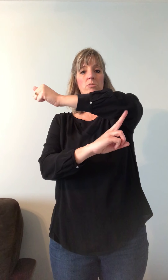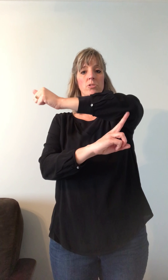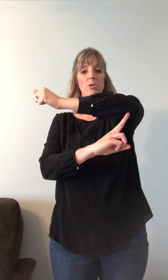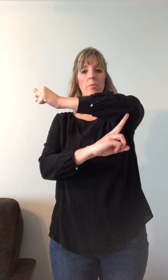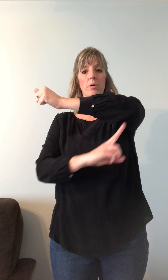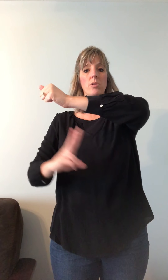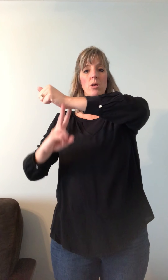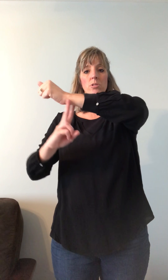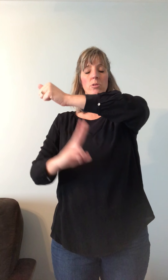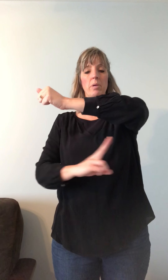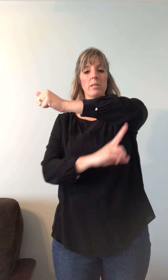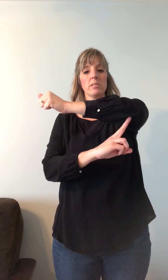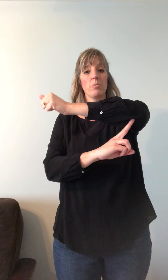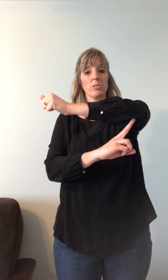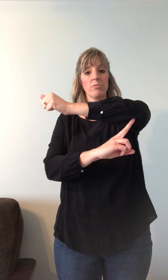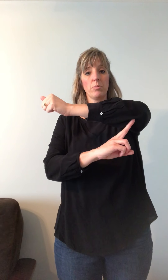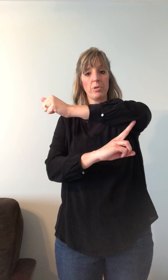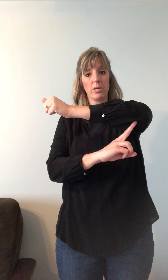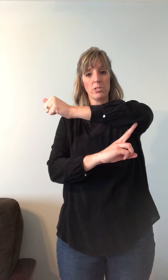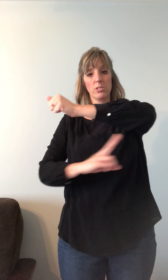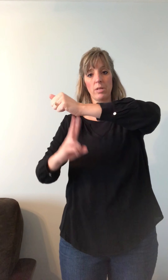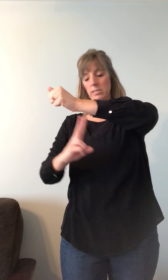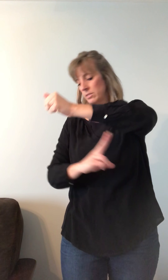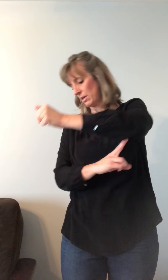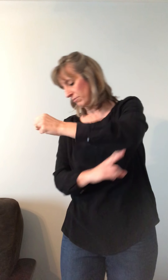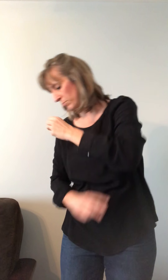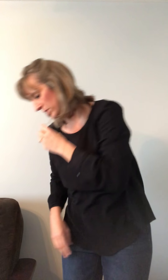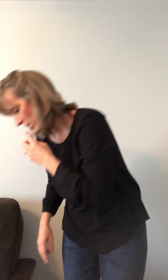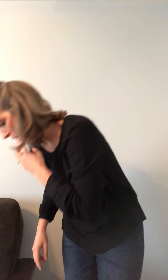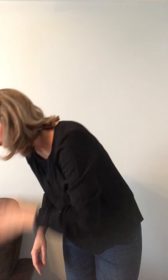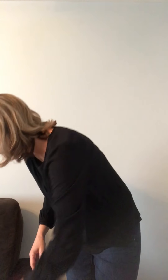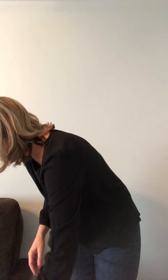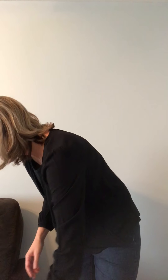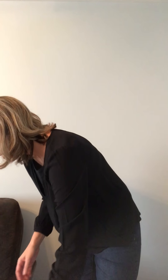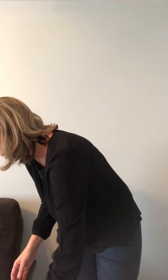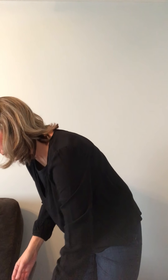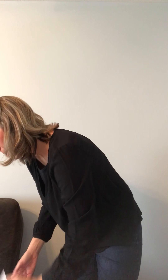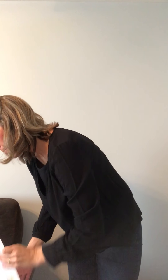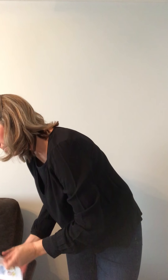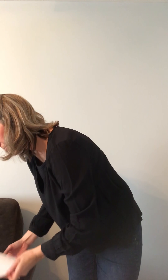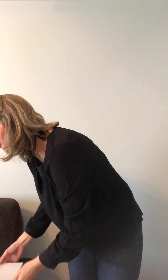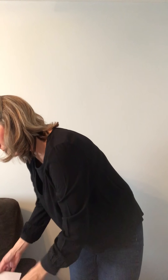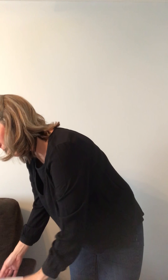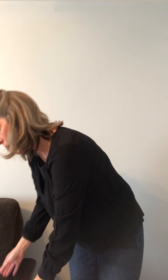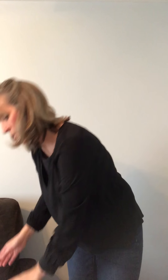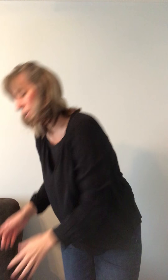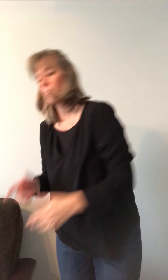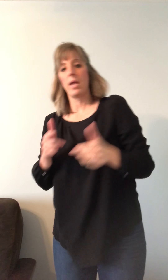close to your elbow. So you're making the supports for the bridge. So that's the sign for bridge. Okay,